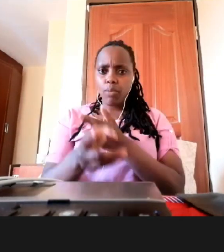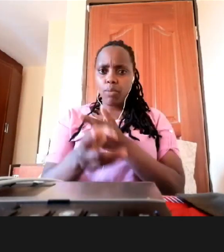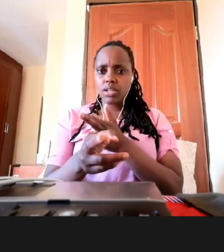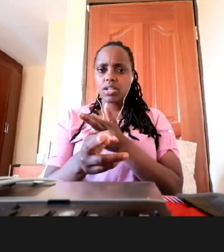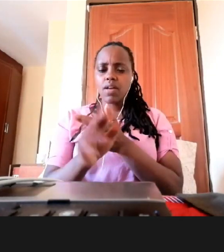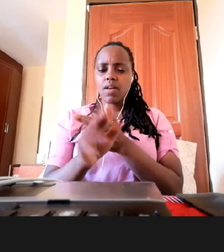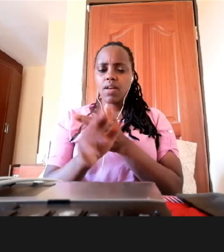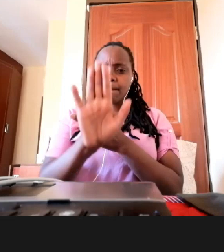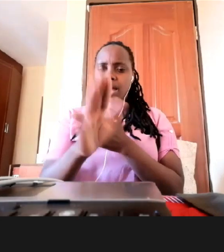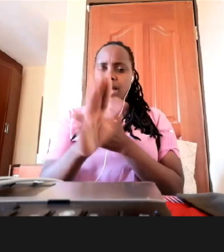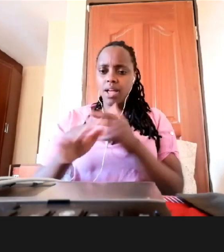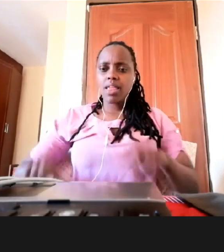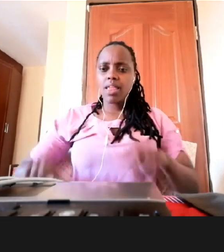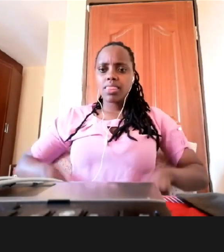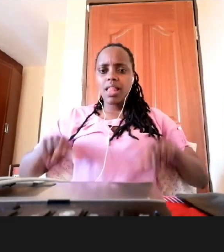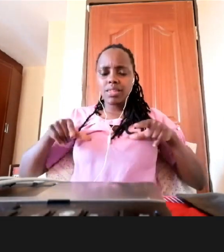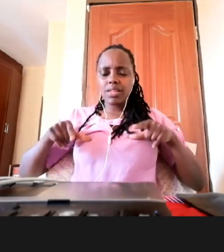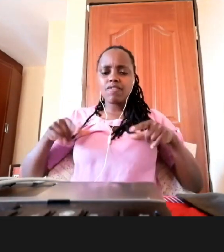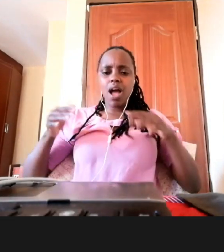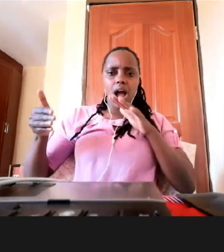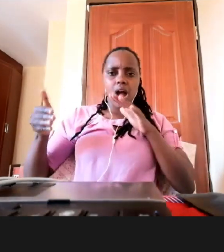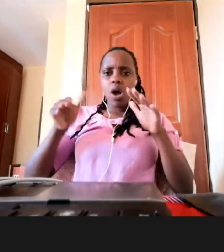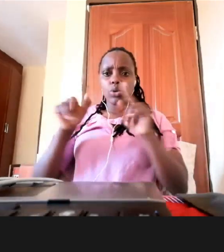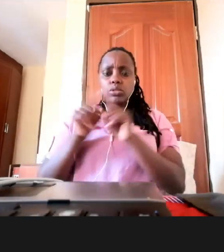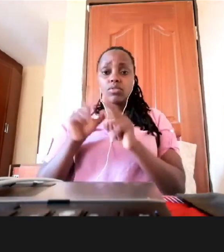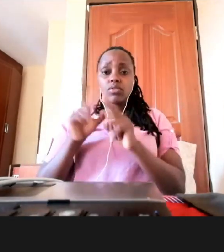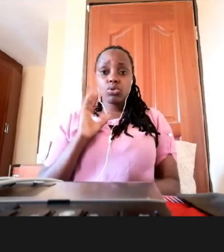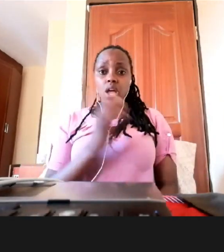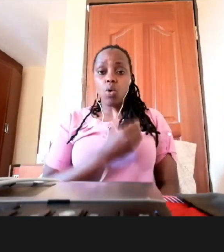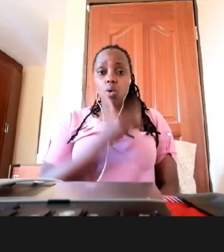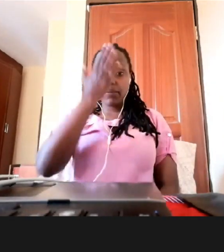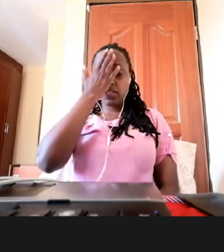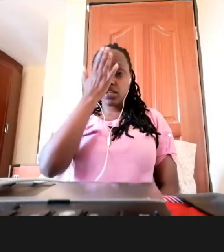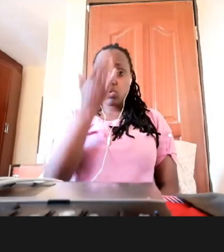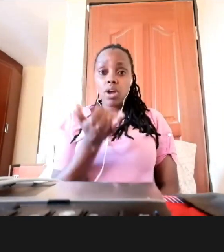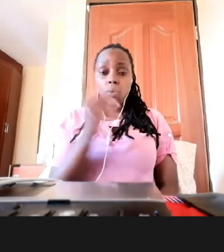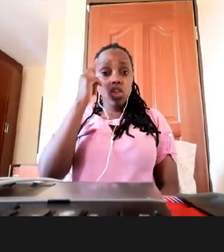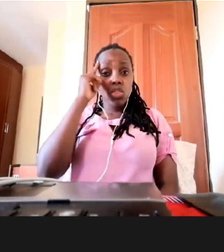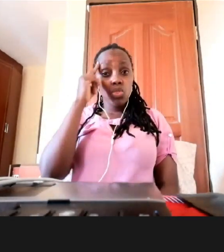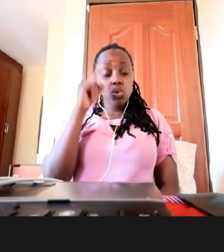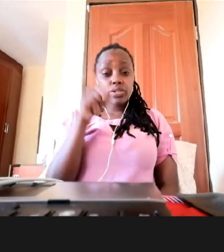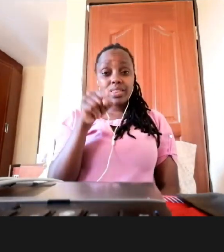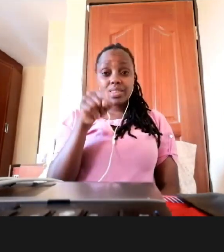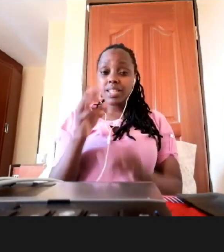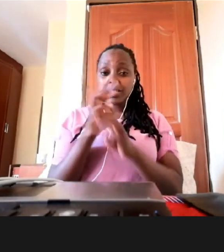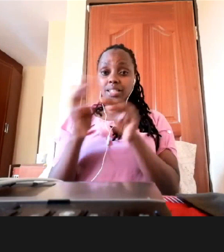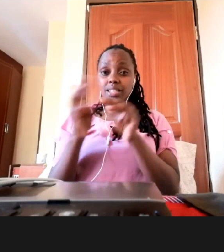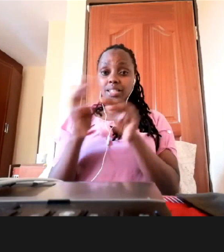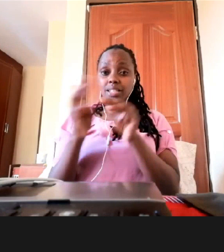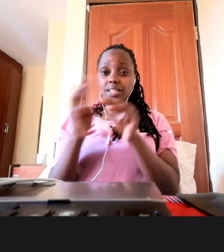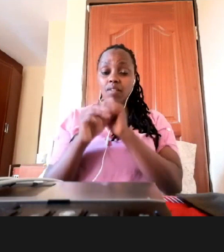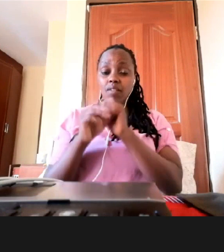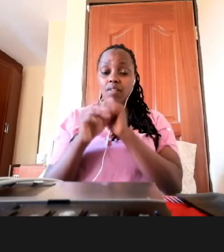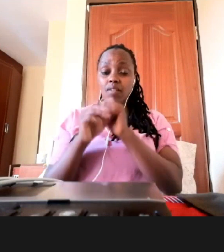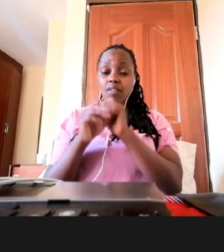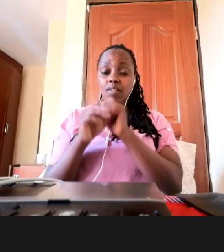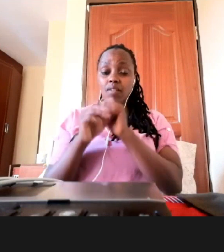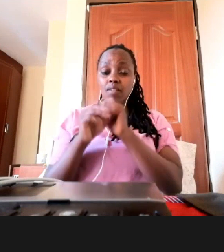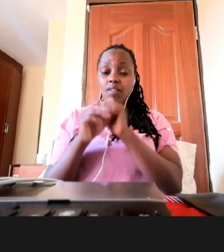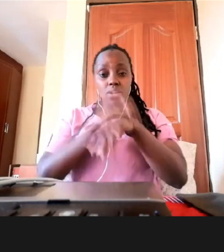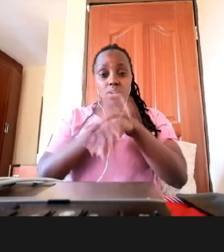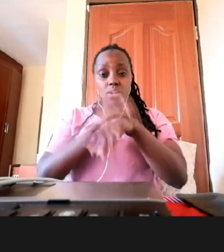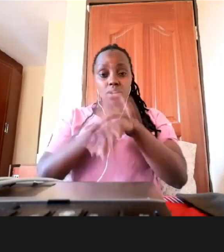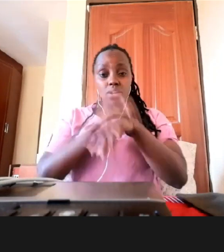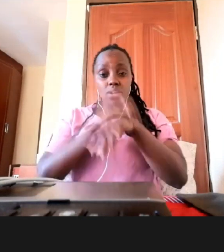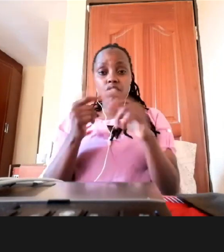their lived lives to the committee, because we thought that the statistics they'll get from our complementary report,